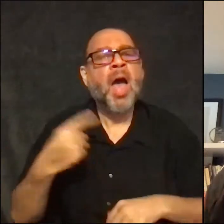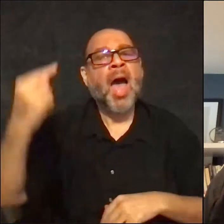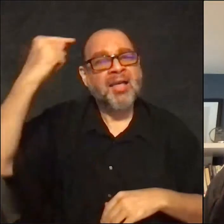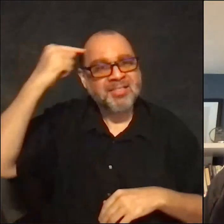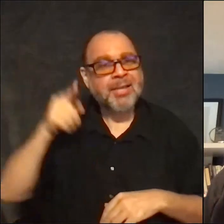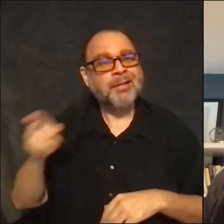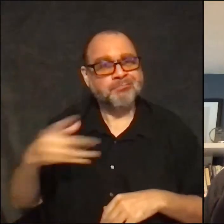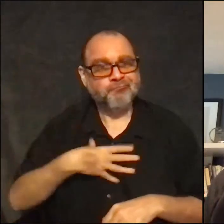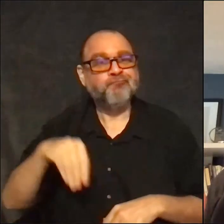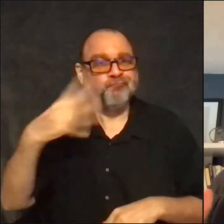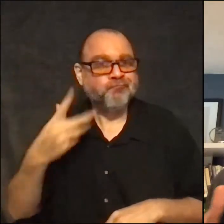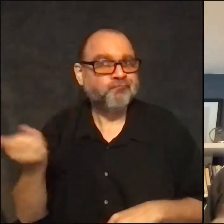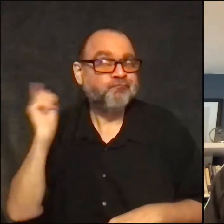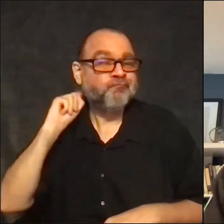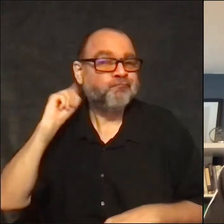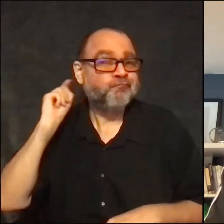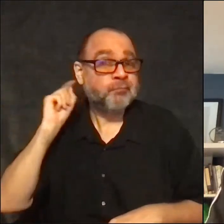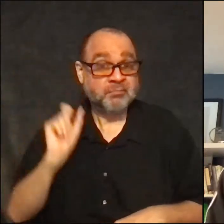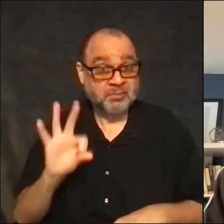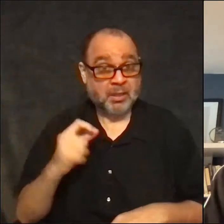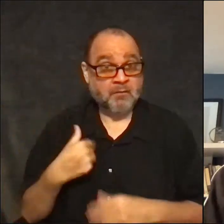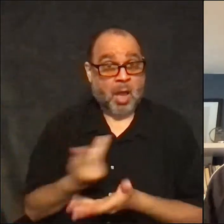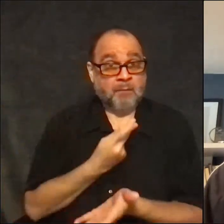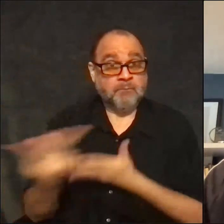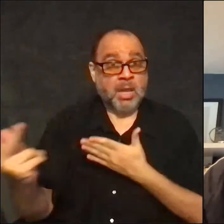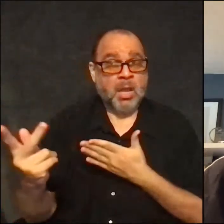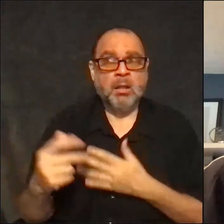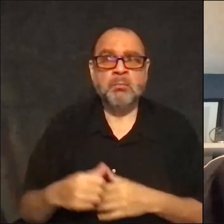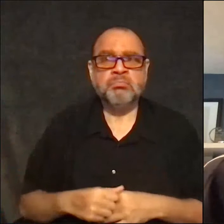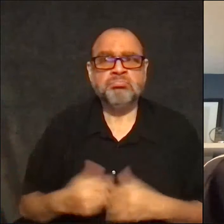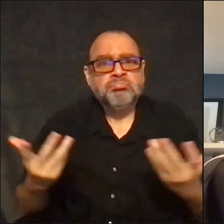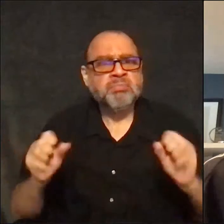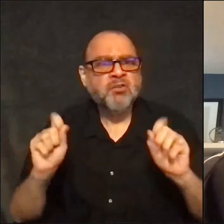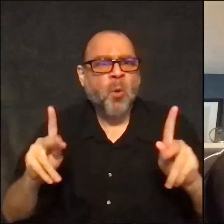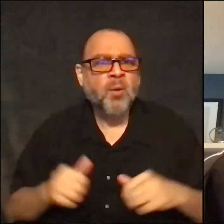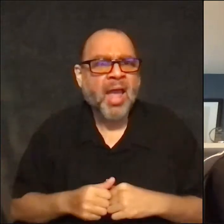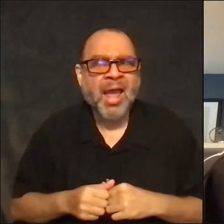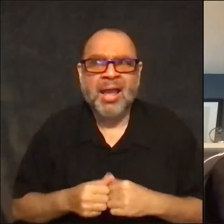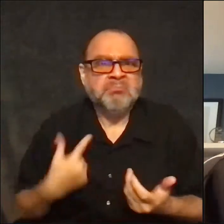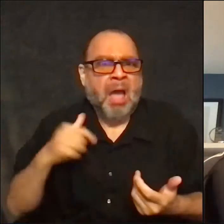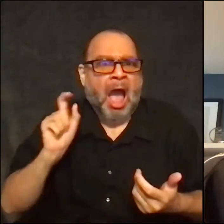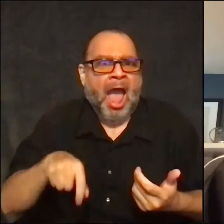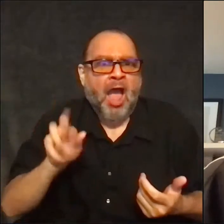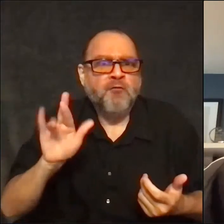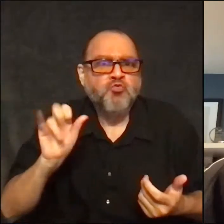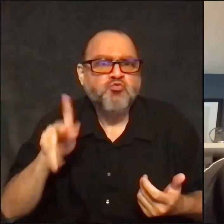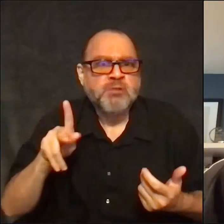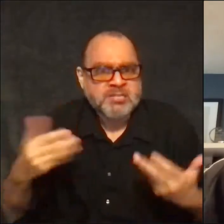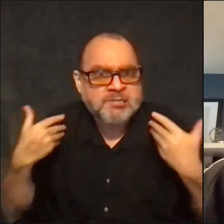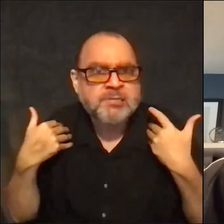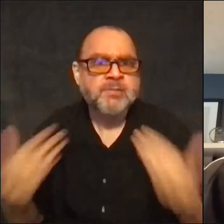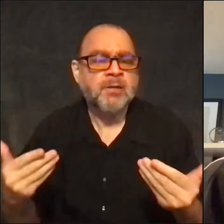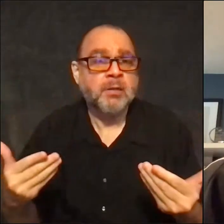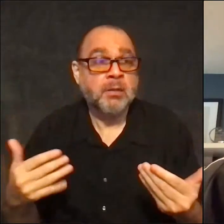knowing that it'll be okay to fail so that they can take some risk. But I don't know any, and maybe there are some, but I don't know any of them,